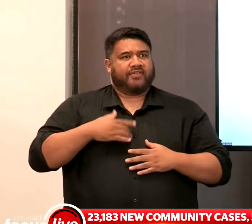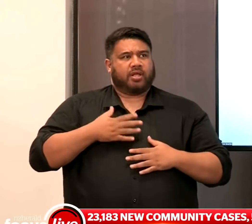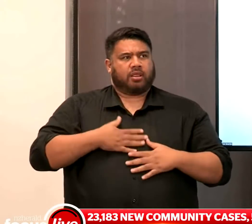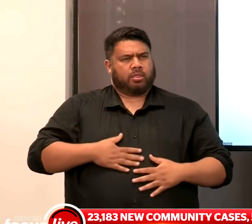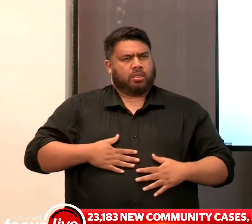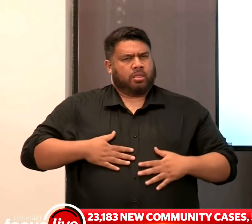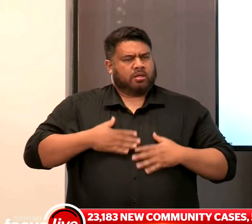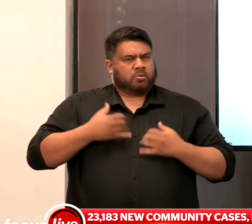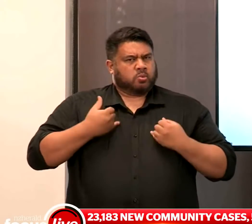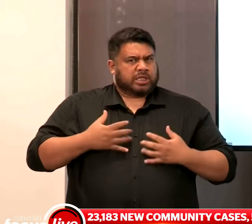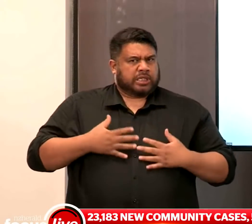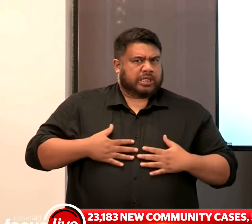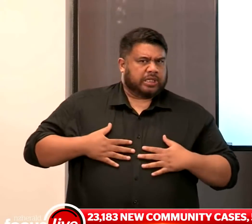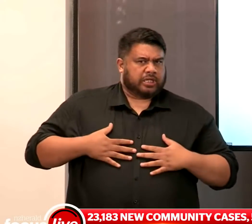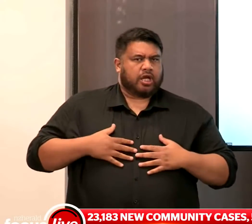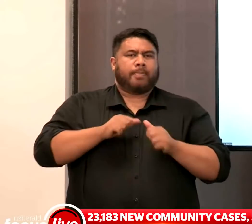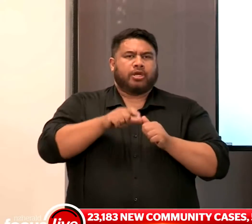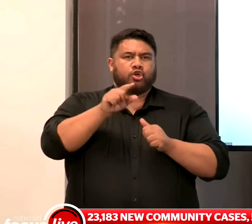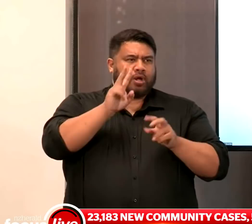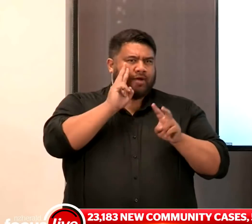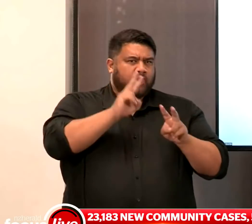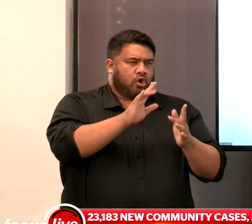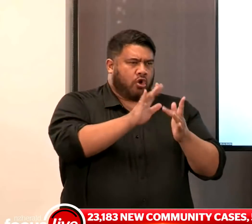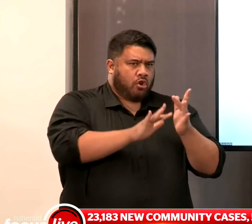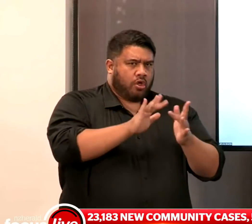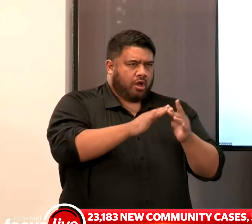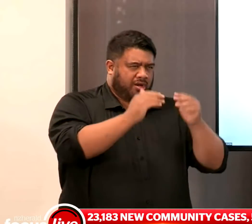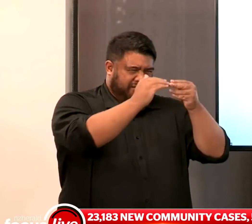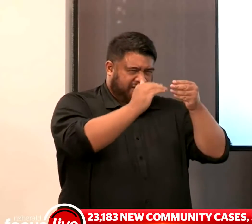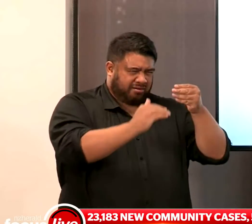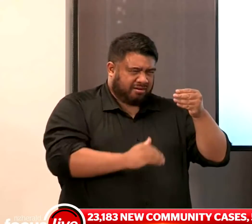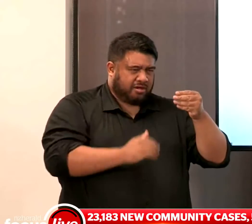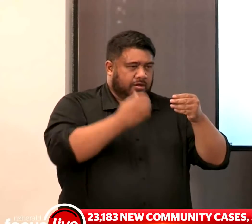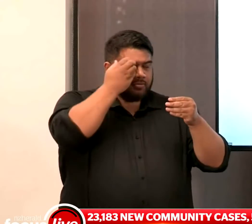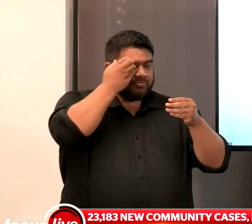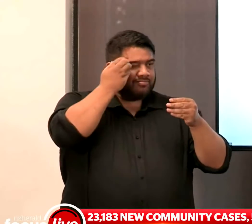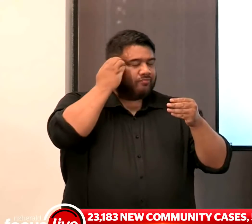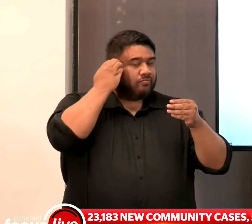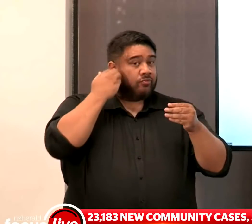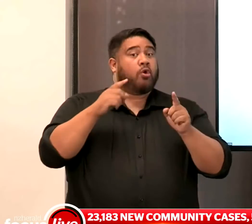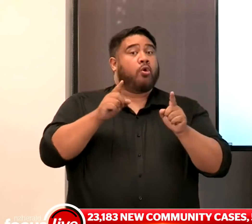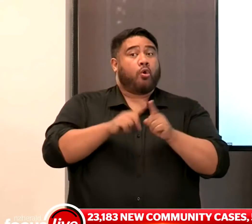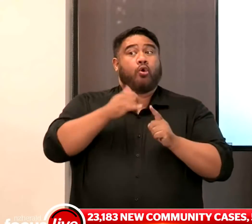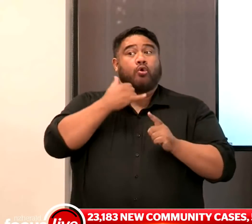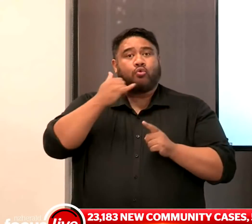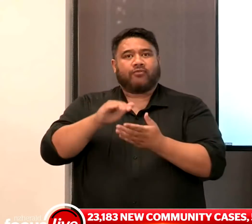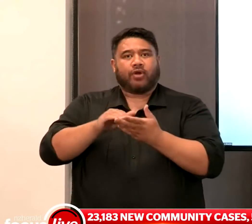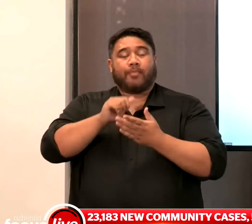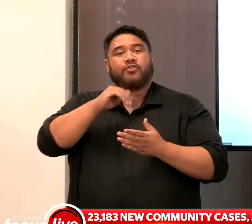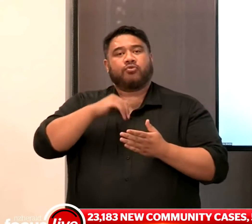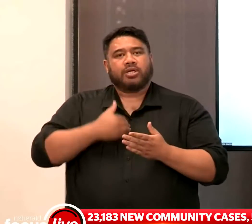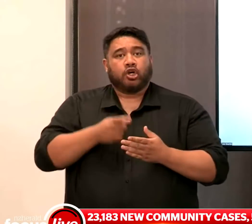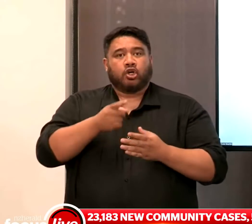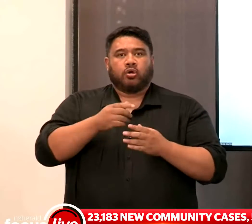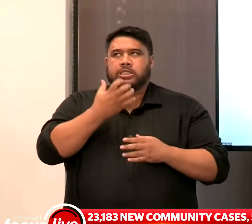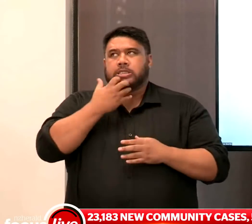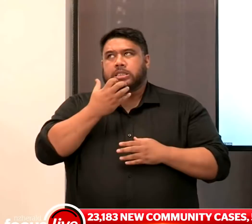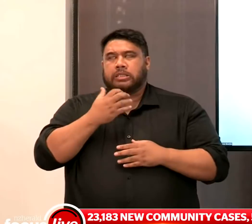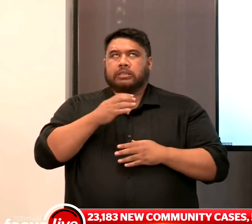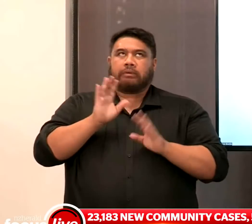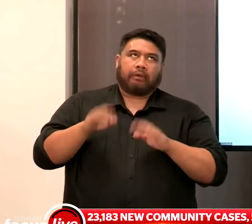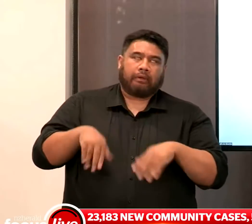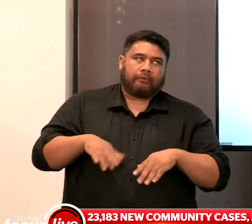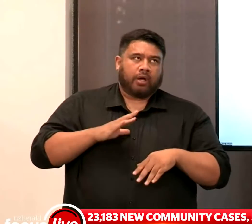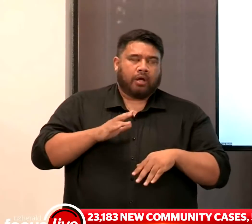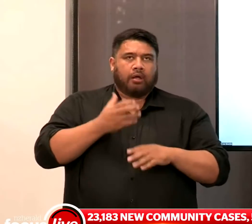unwell, view the resources that are online, but also reach out for help. Don't wait to be contacted. It's